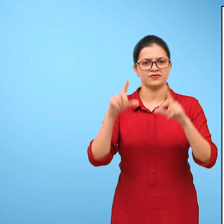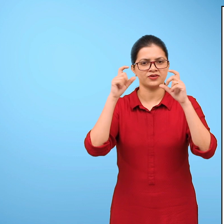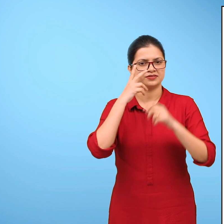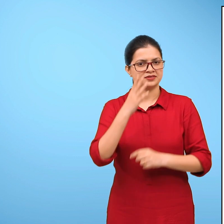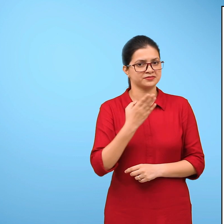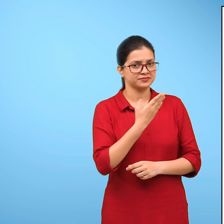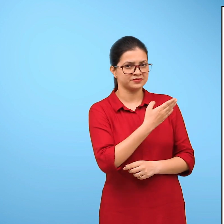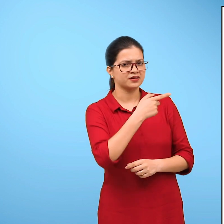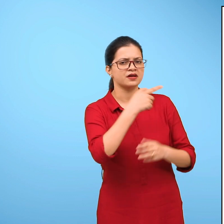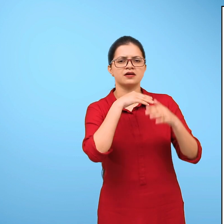Figure 8.4.